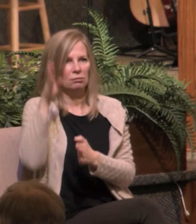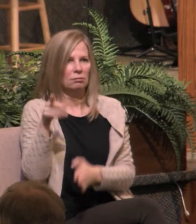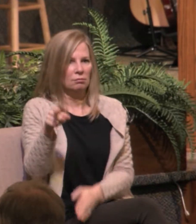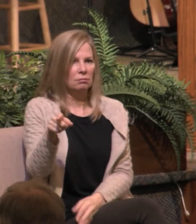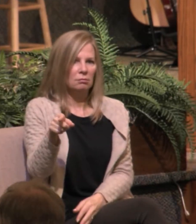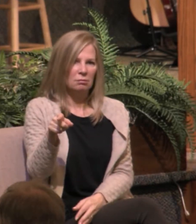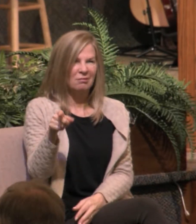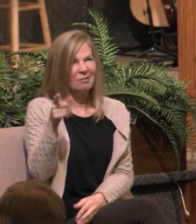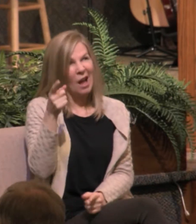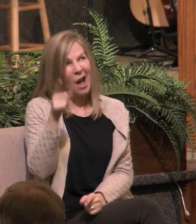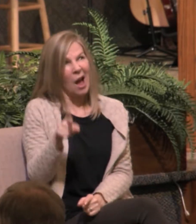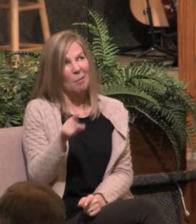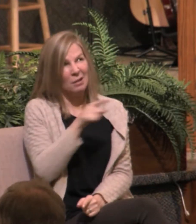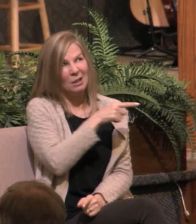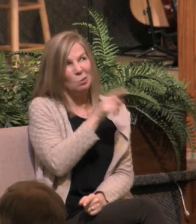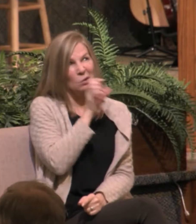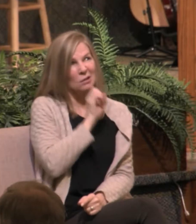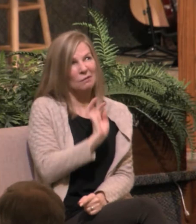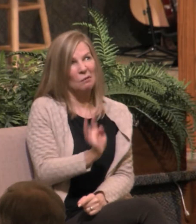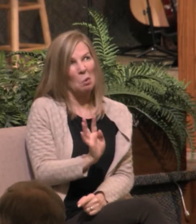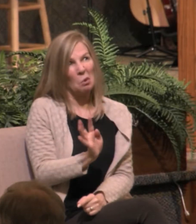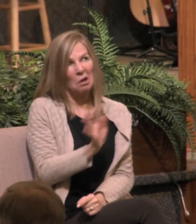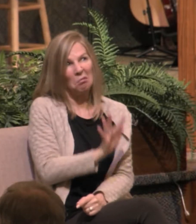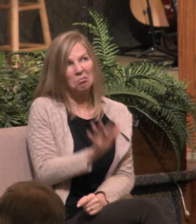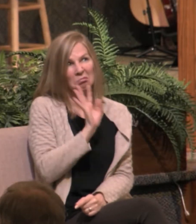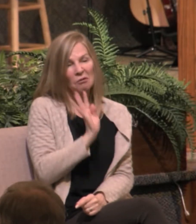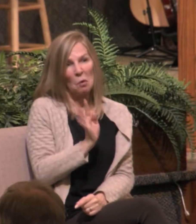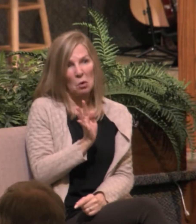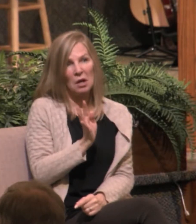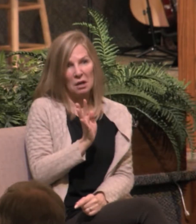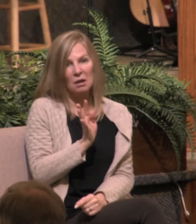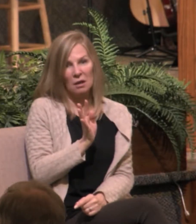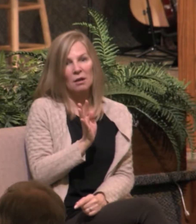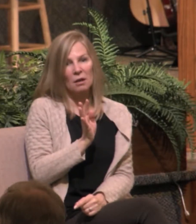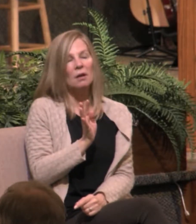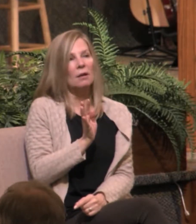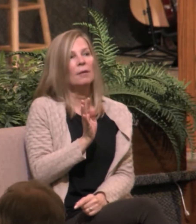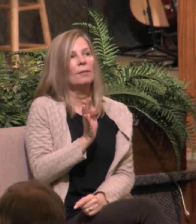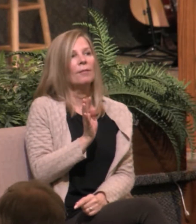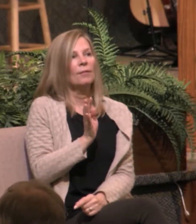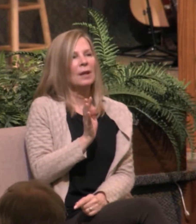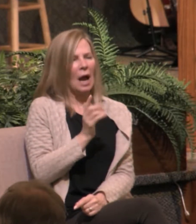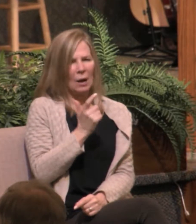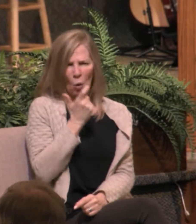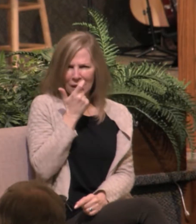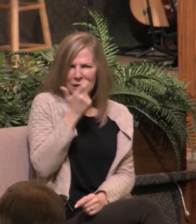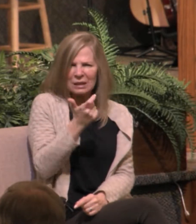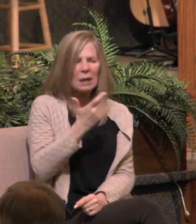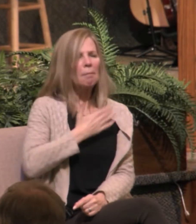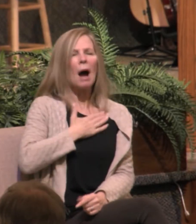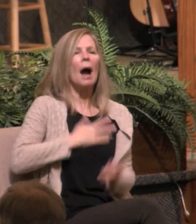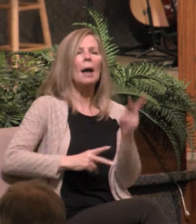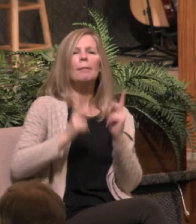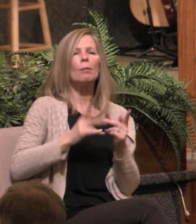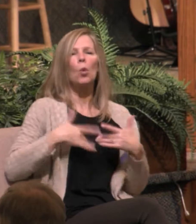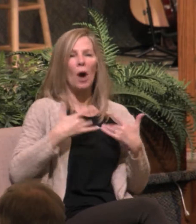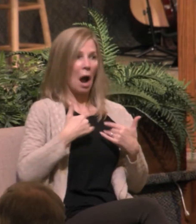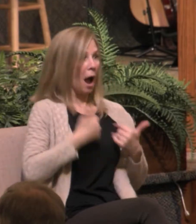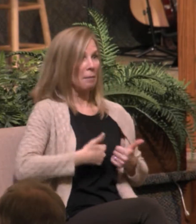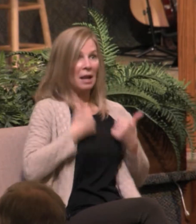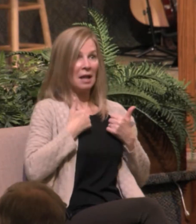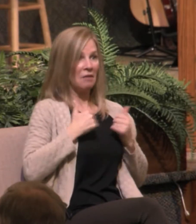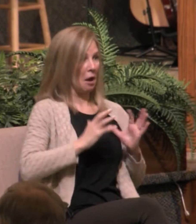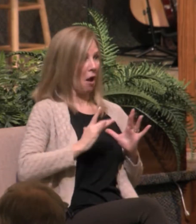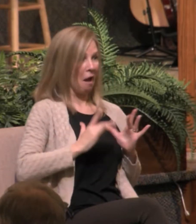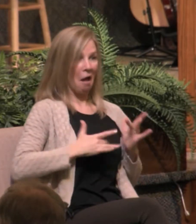That occurred around when he was 40 years old. He had gone to sea with the condition of his people, and while he was living the great life, the people